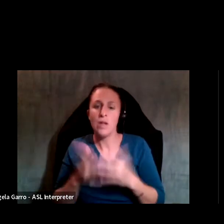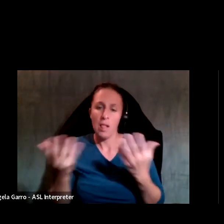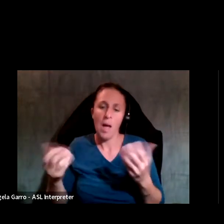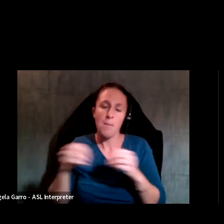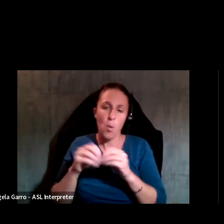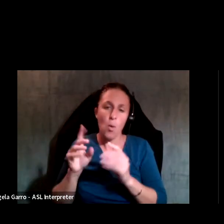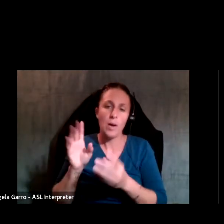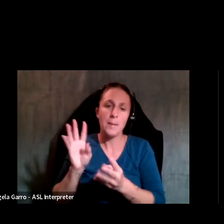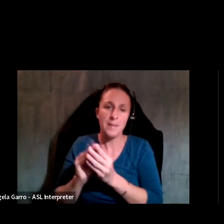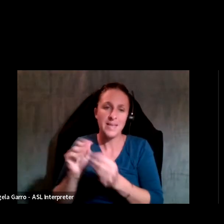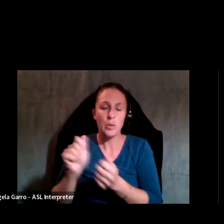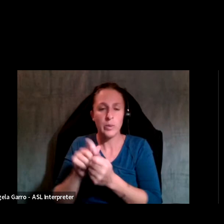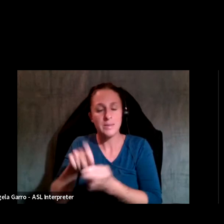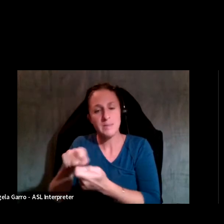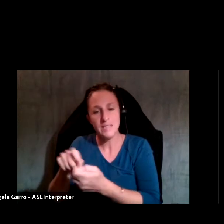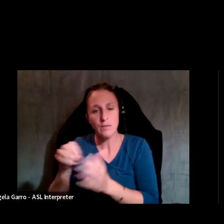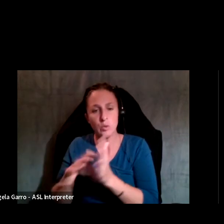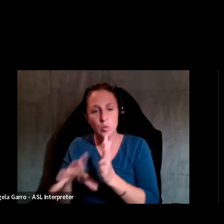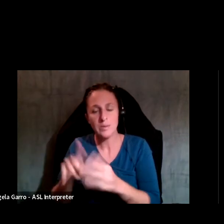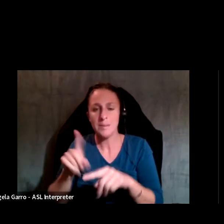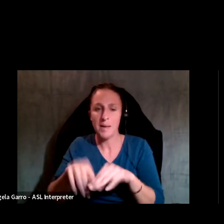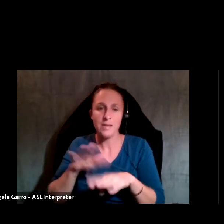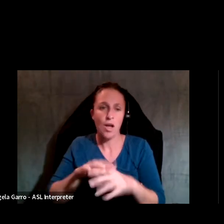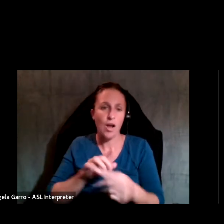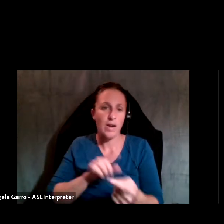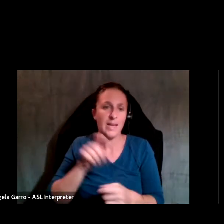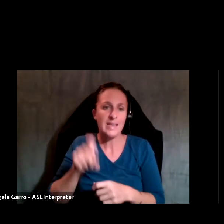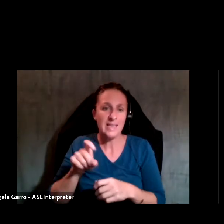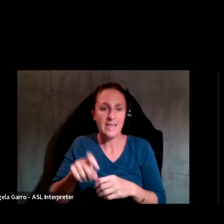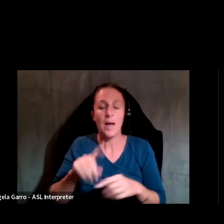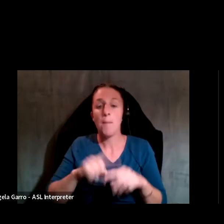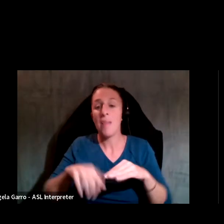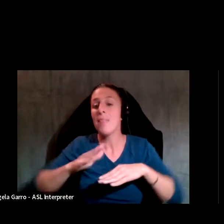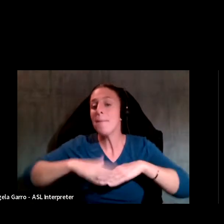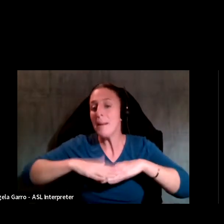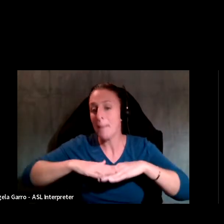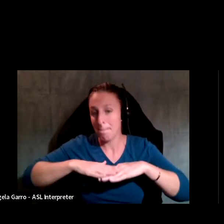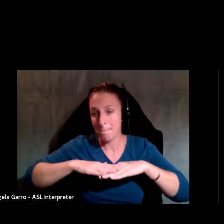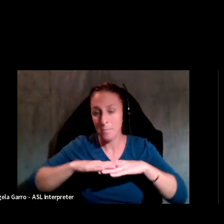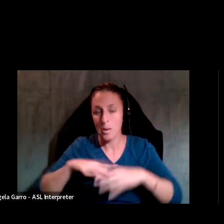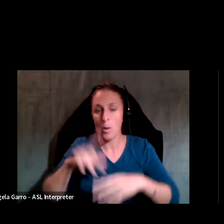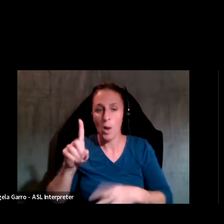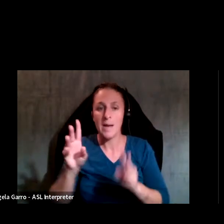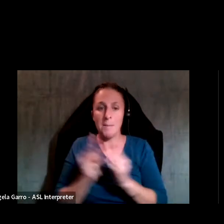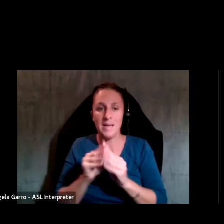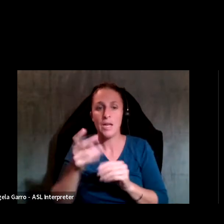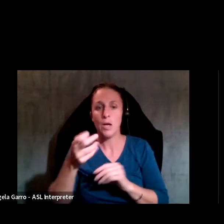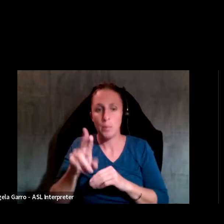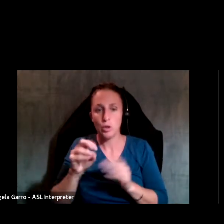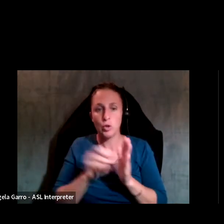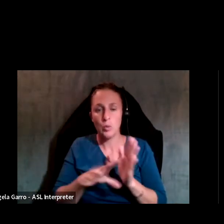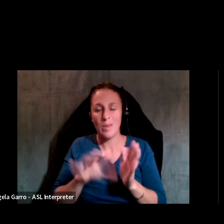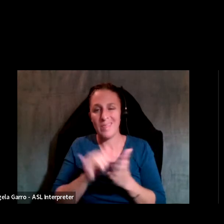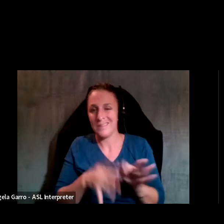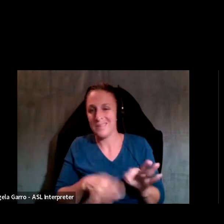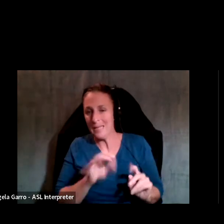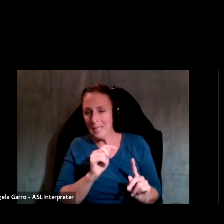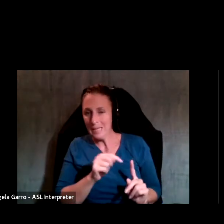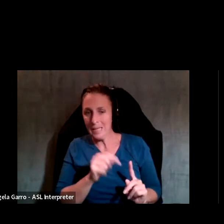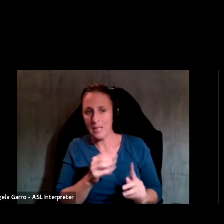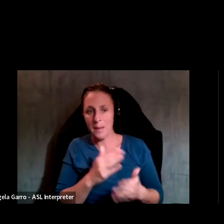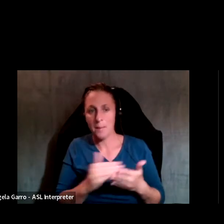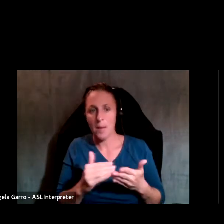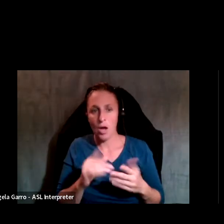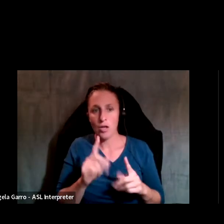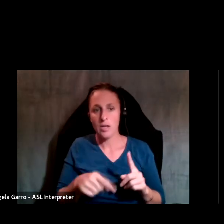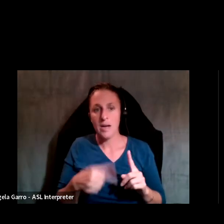on need. Yeah. So there's a minimum, there's a floor of one meeting per student, right? So I think that's the key piece